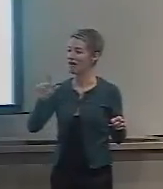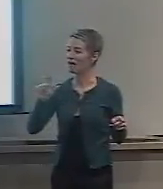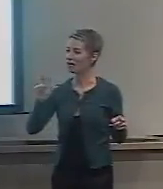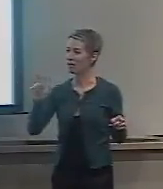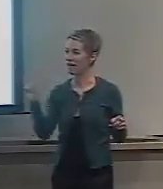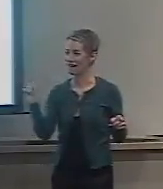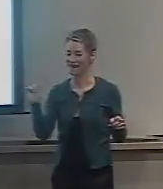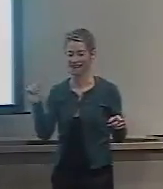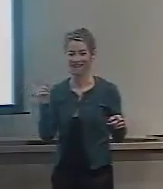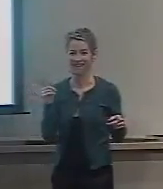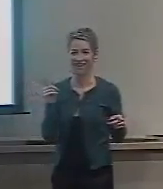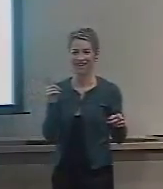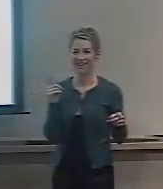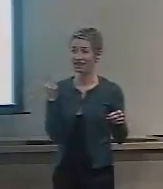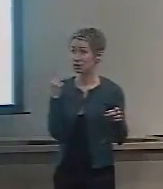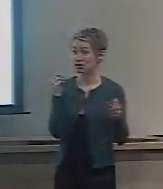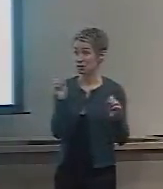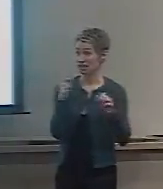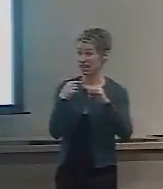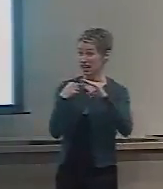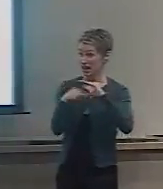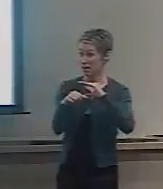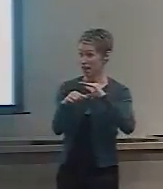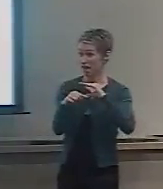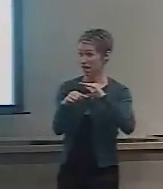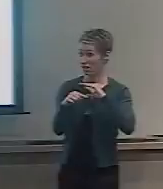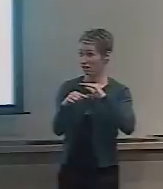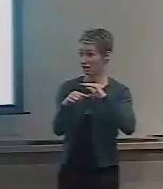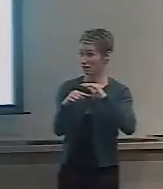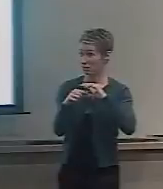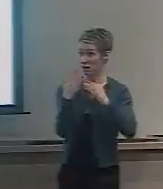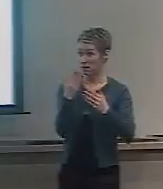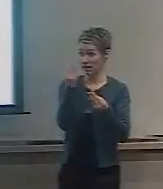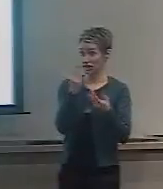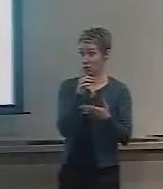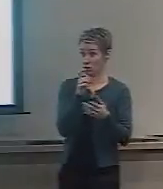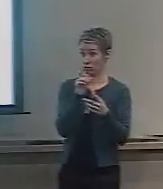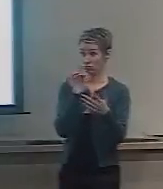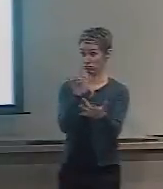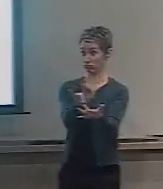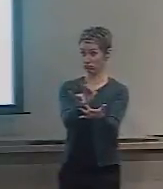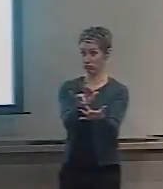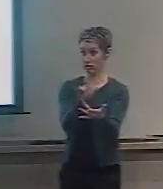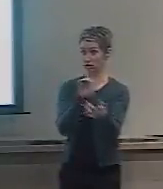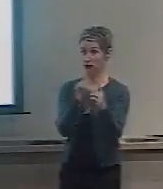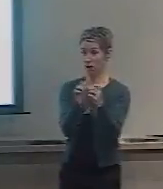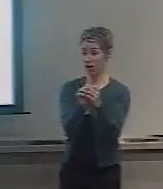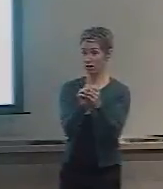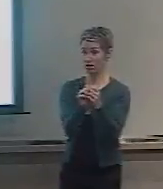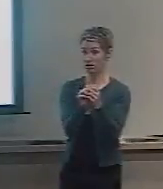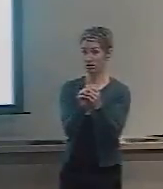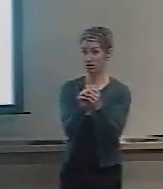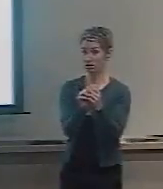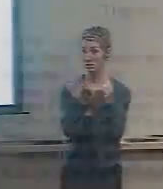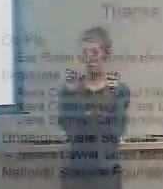So is there, maybe somebody can send me an email as to who we can talk to about that, how that, okay?